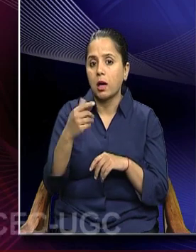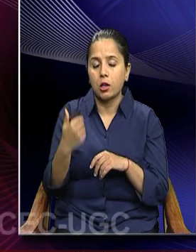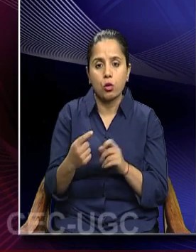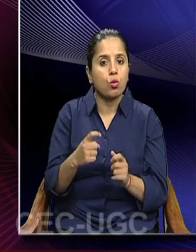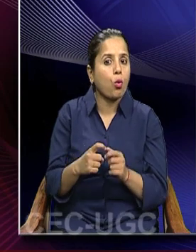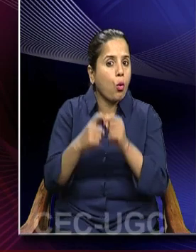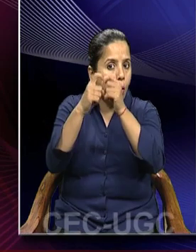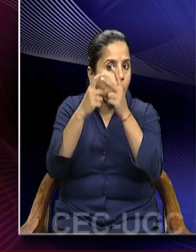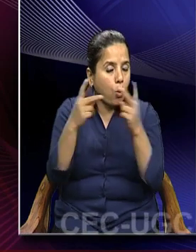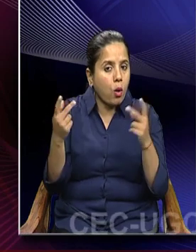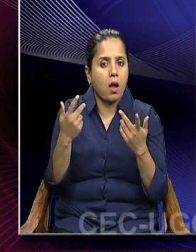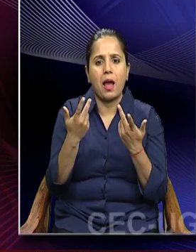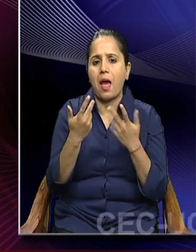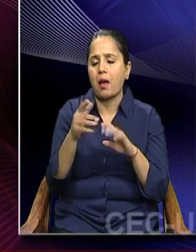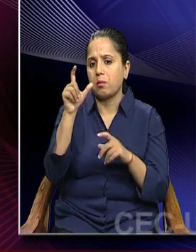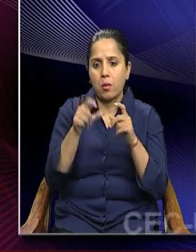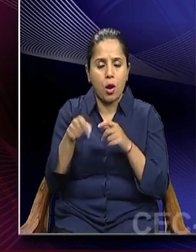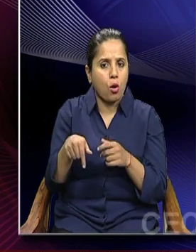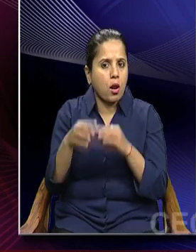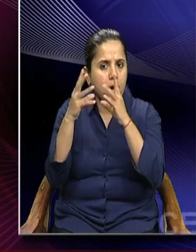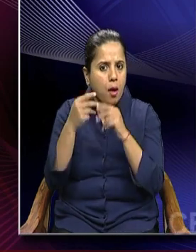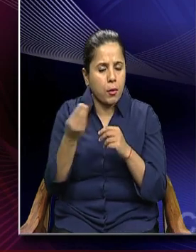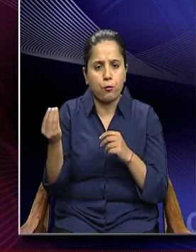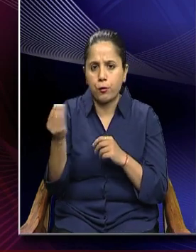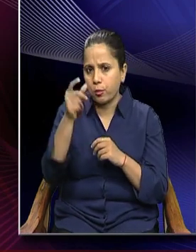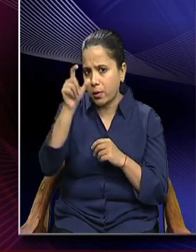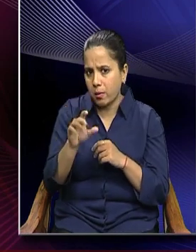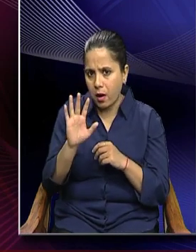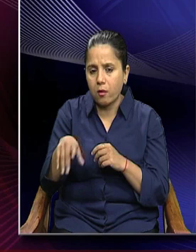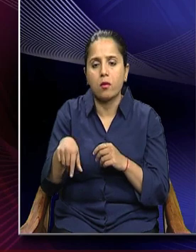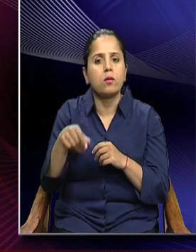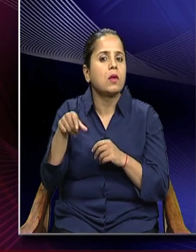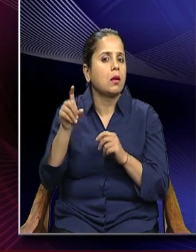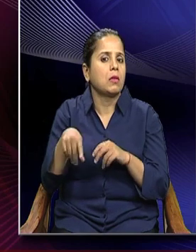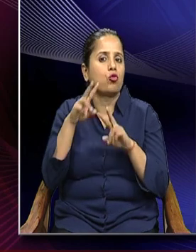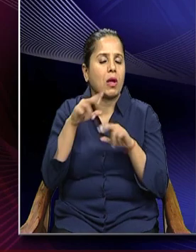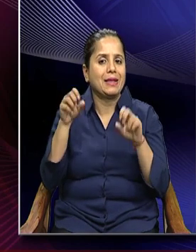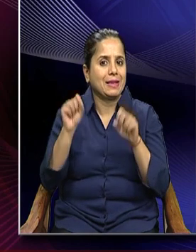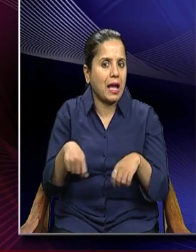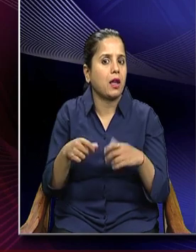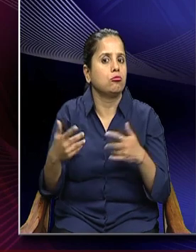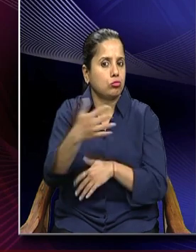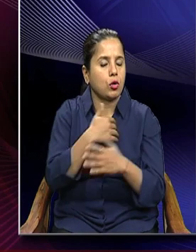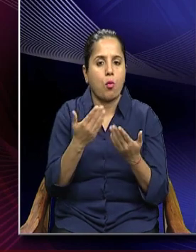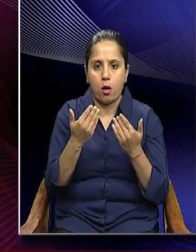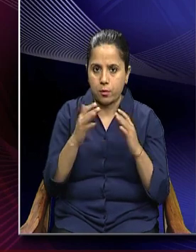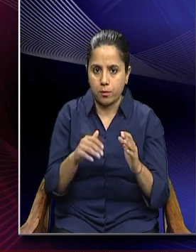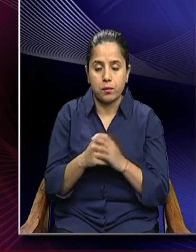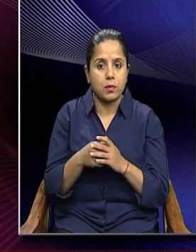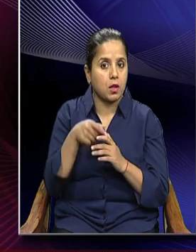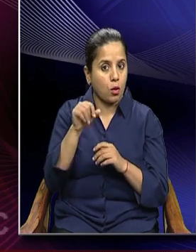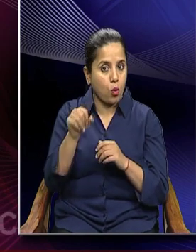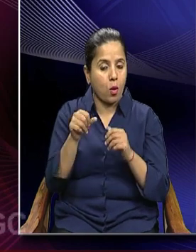qualitative research even if there are few cases, few participants, the research study can be conducted. Regarding